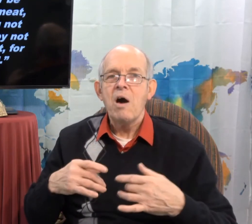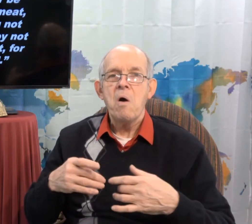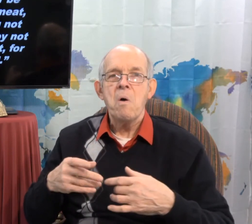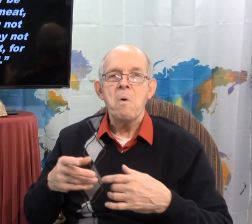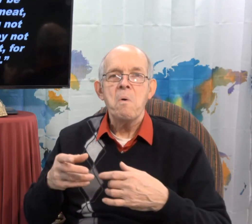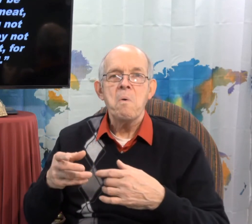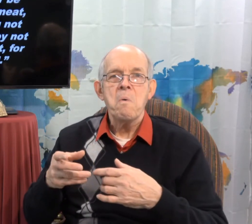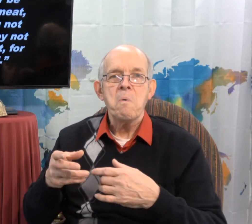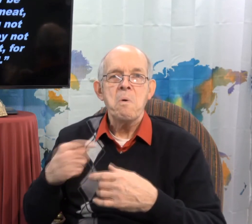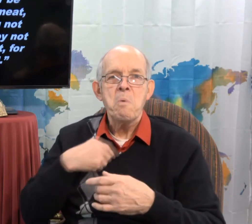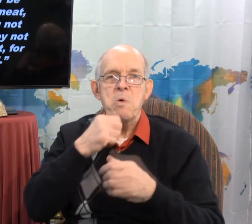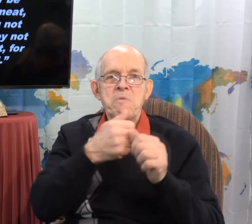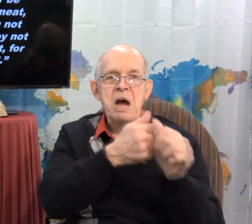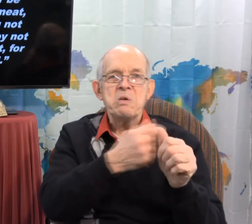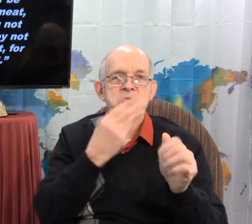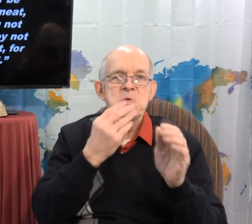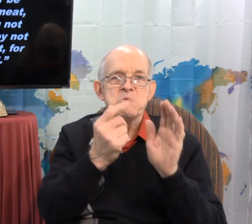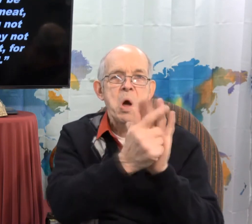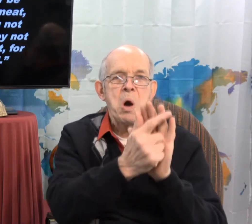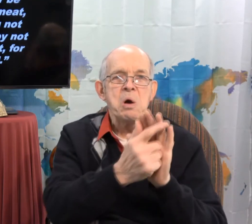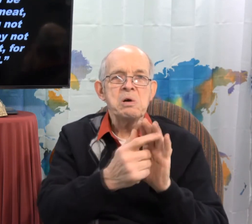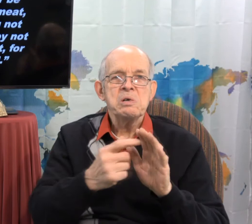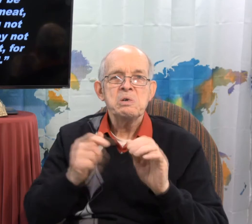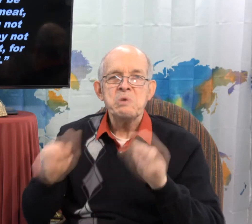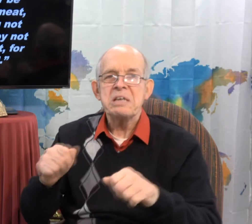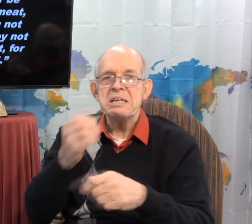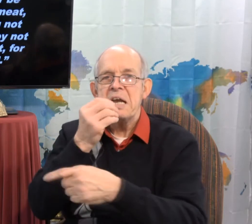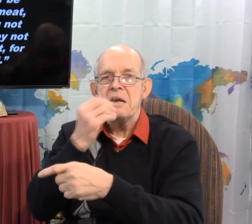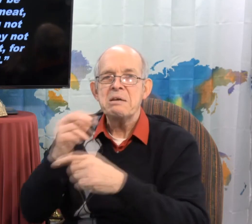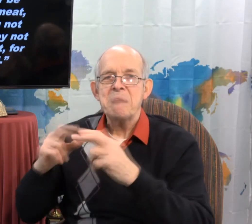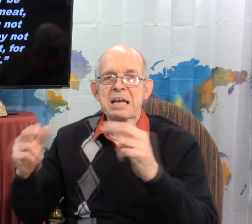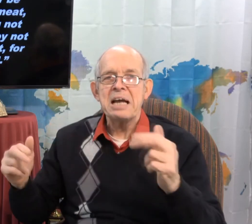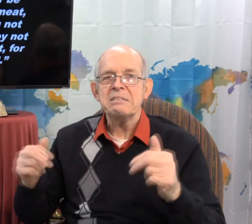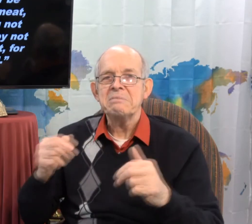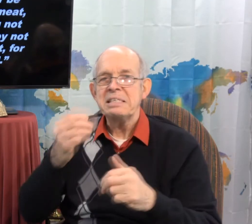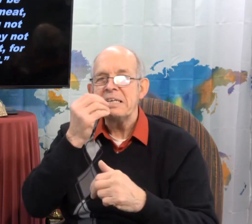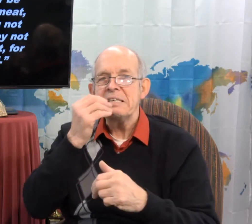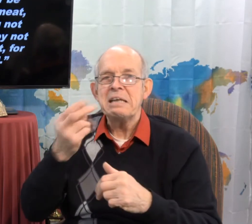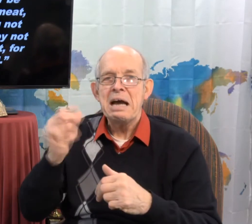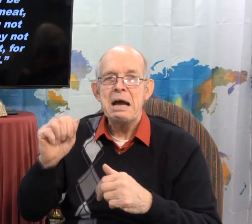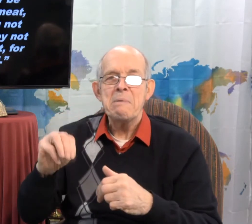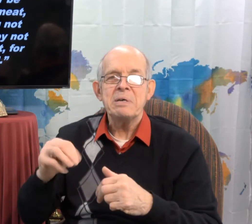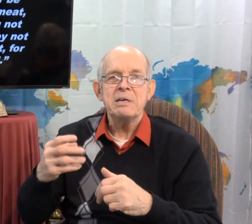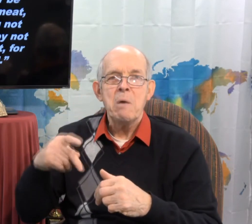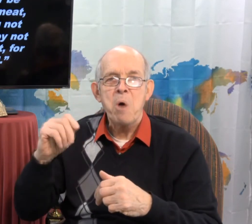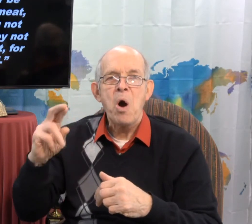oh, we know better Jews, Lord. We can eat bacon, eat ham, poor.